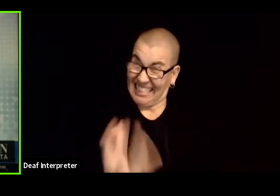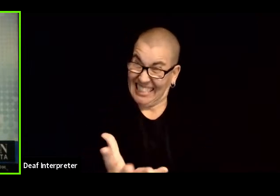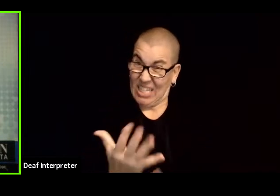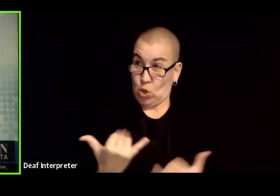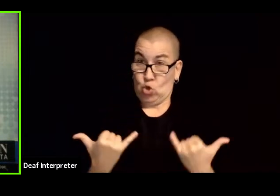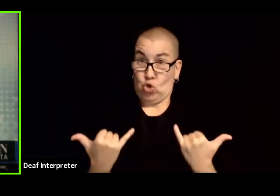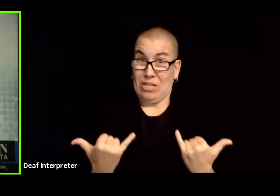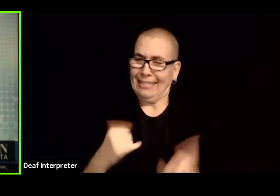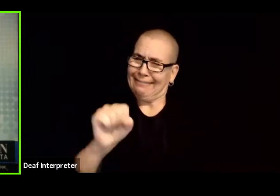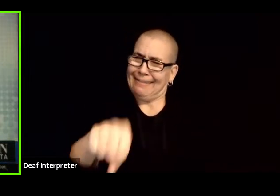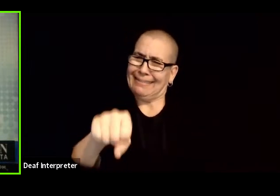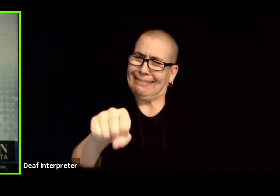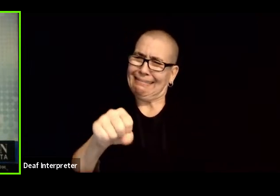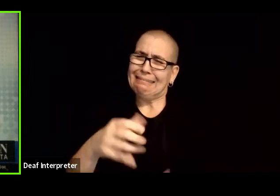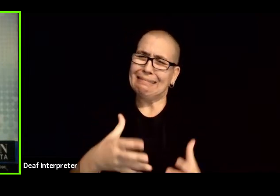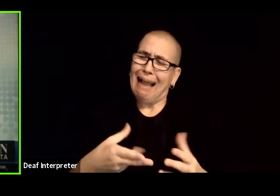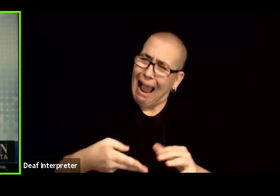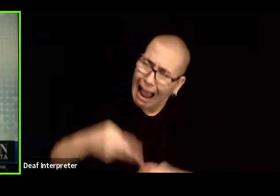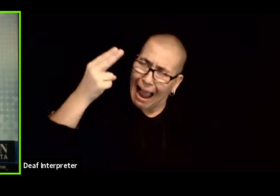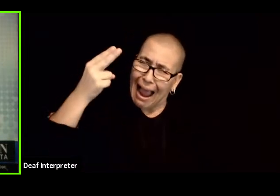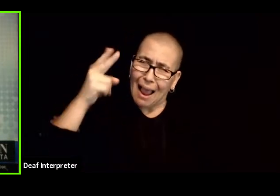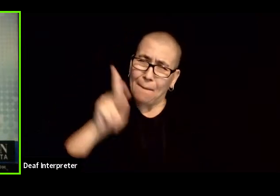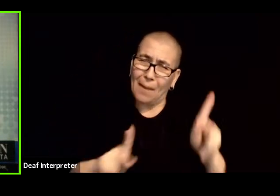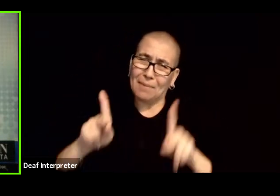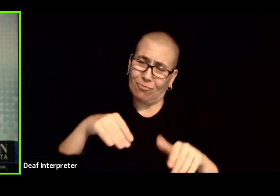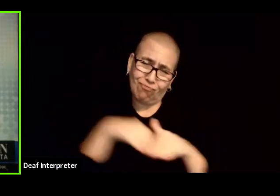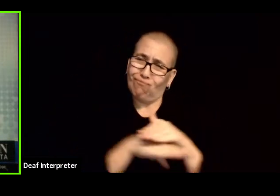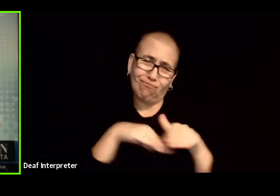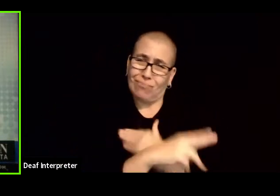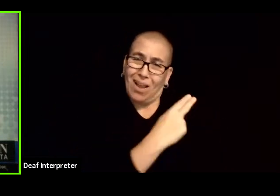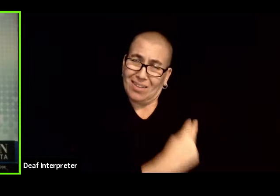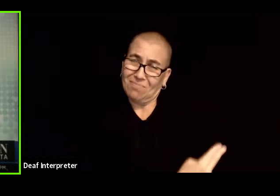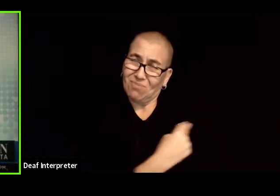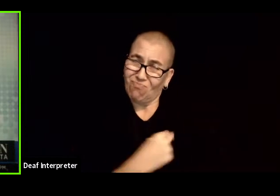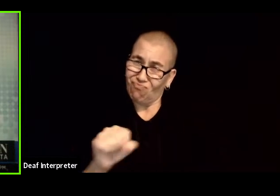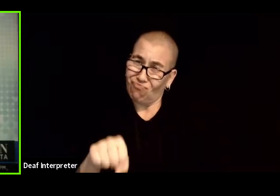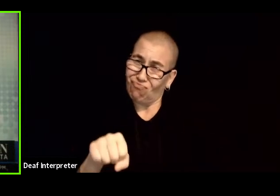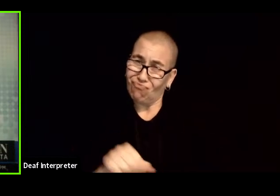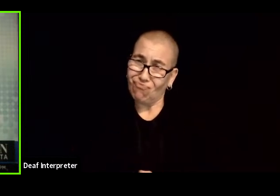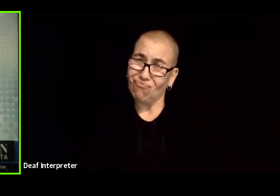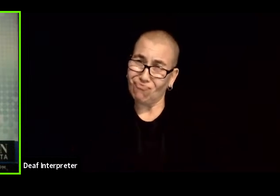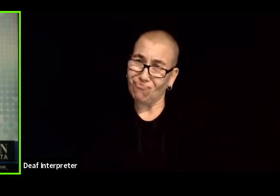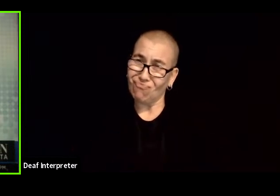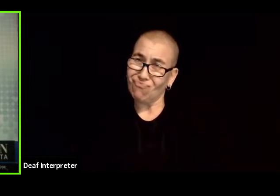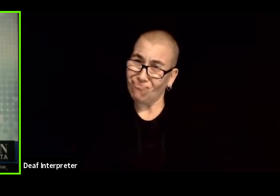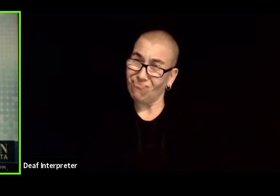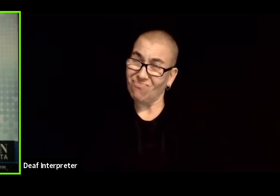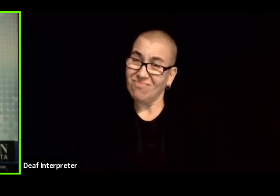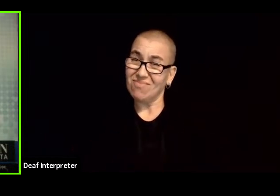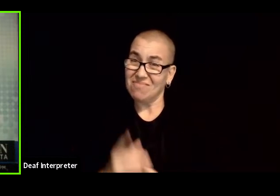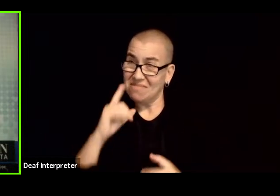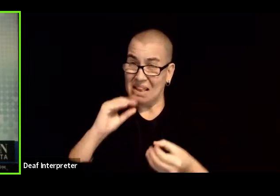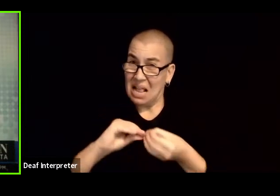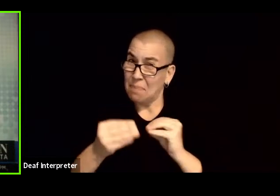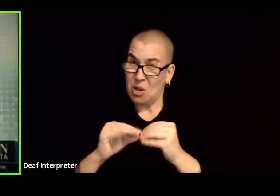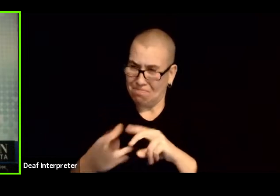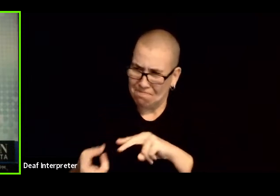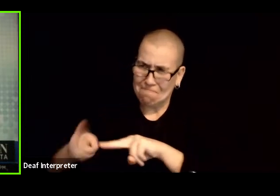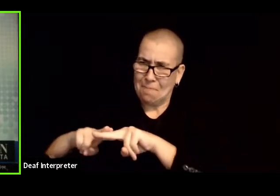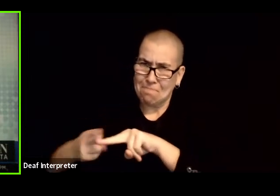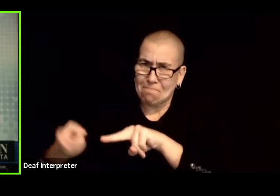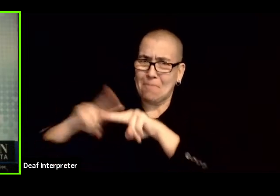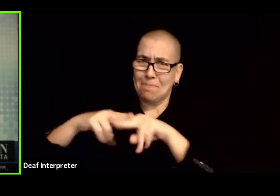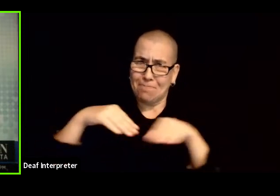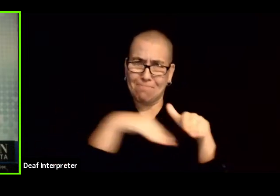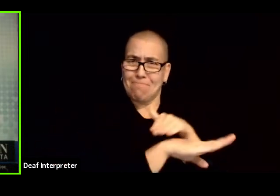reporting. So we know that the hospitalization number went way up, and I'm just going to double check from where